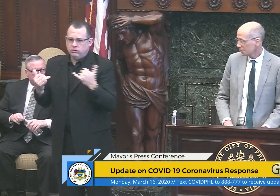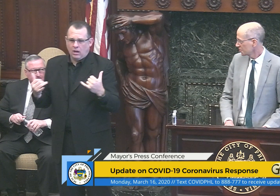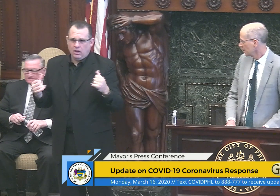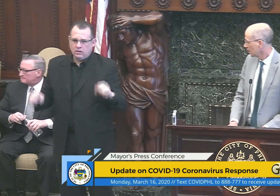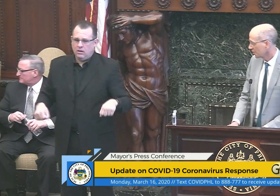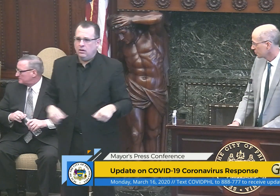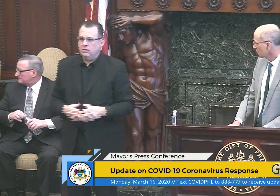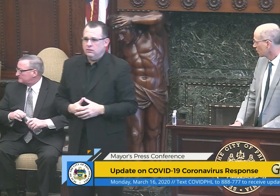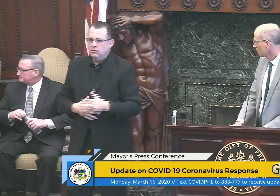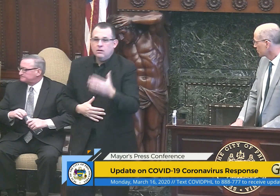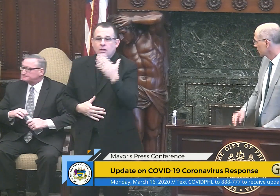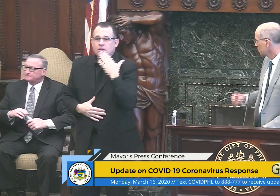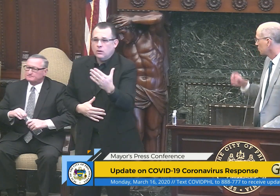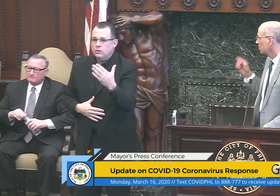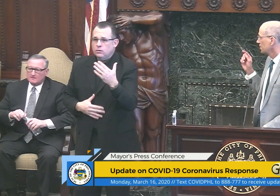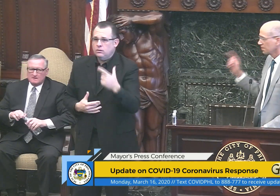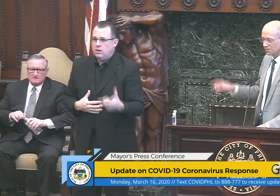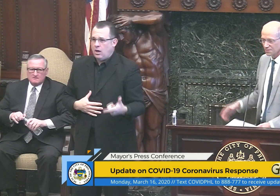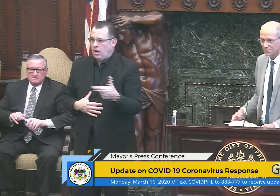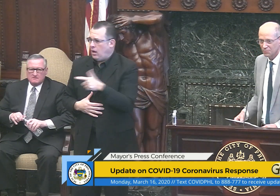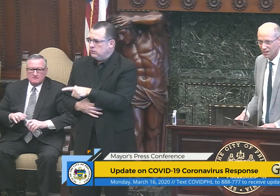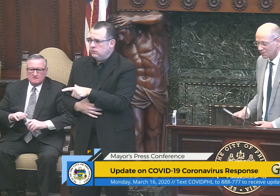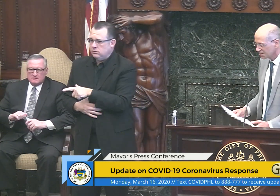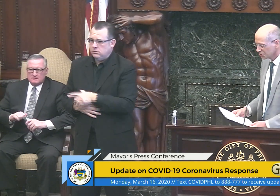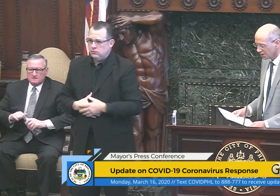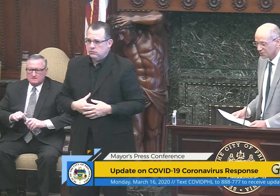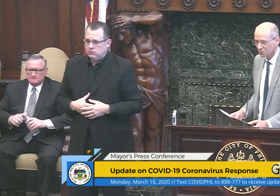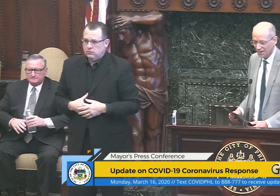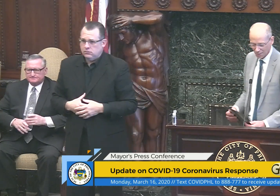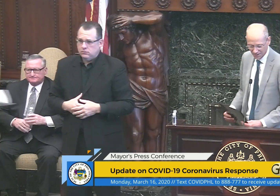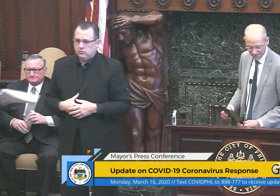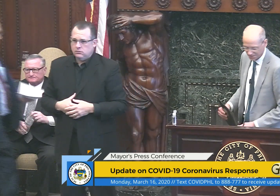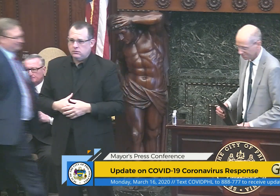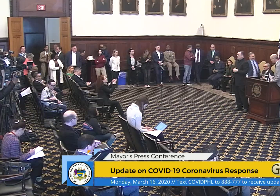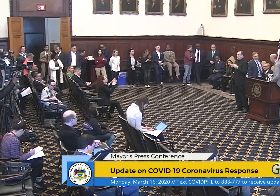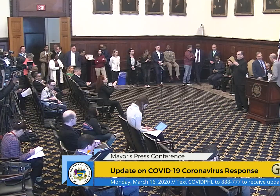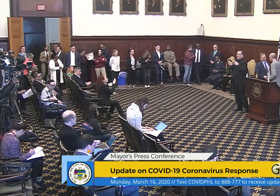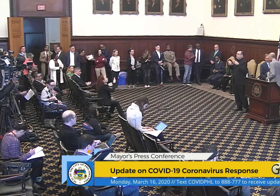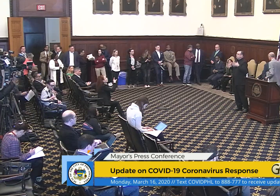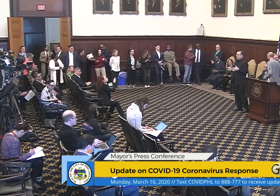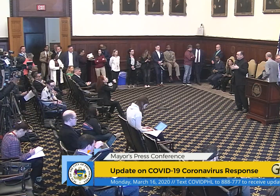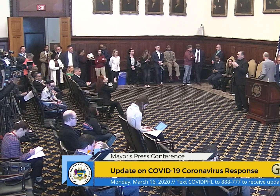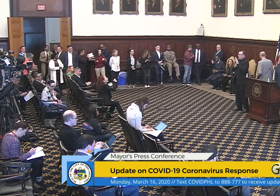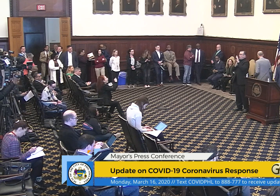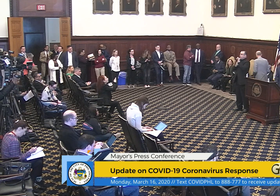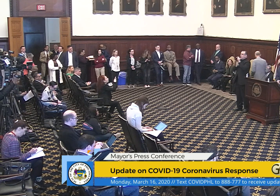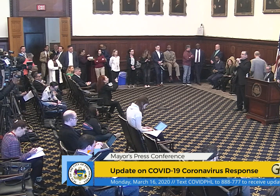you very much. Now I'm going to turn it over to Managing Director Brian Abernathy.